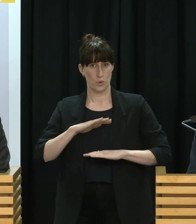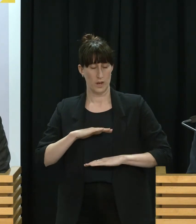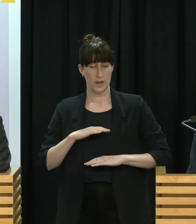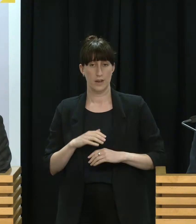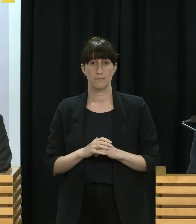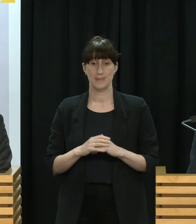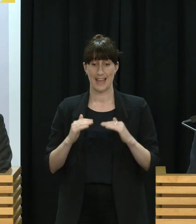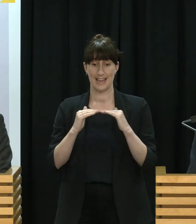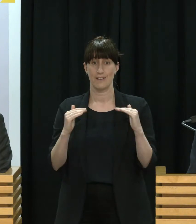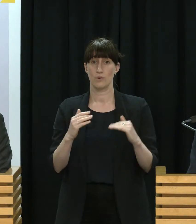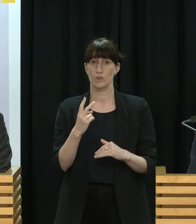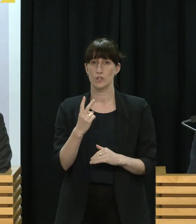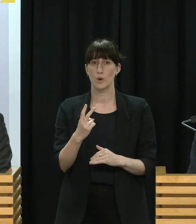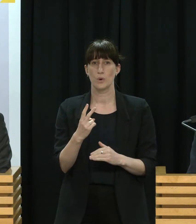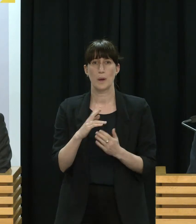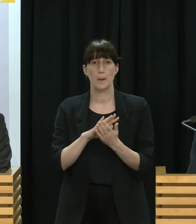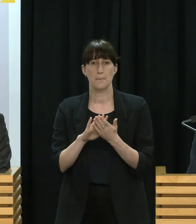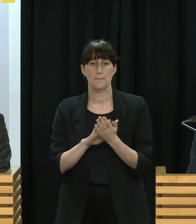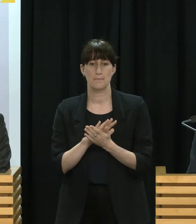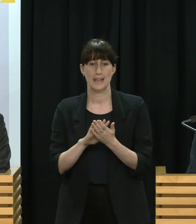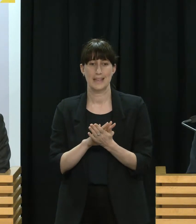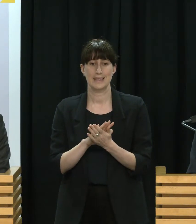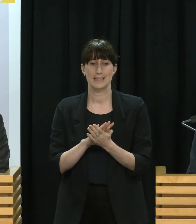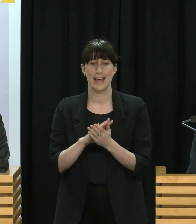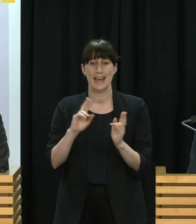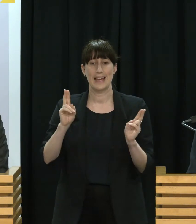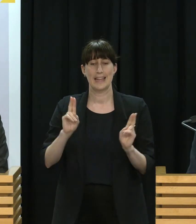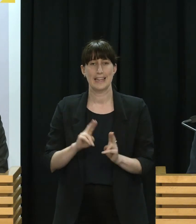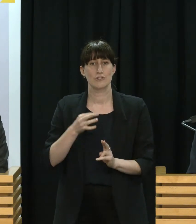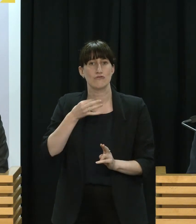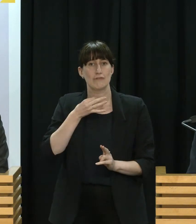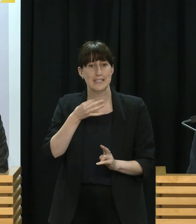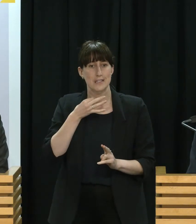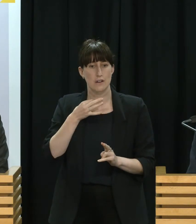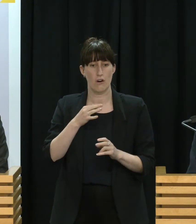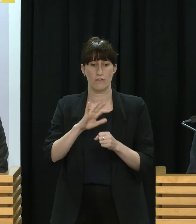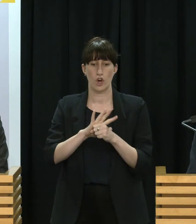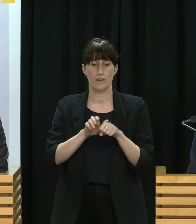measures do significantly lower the risk of any transmission,